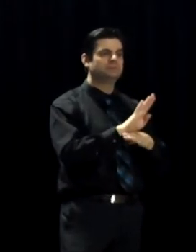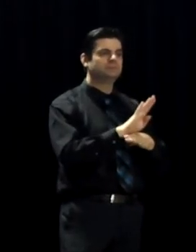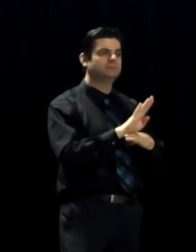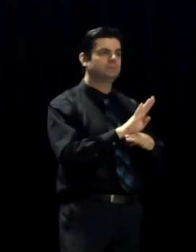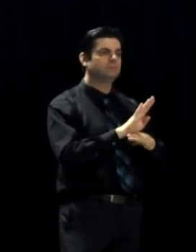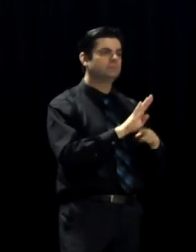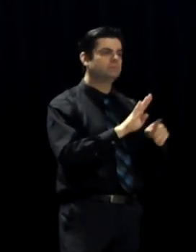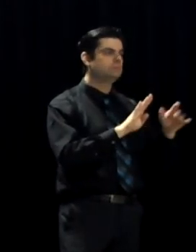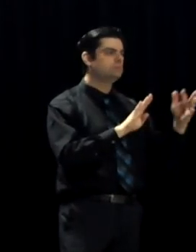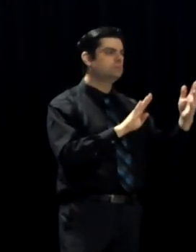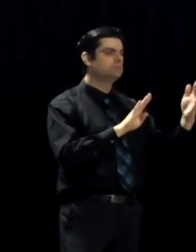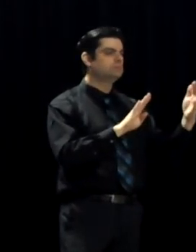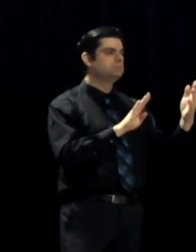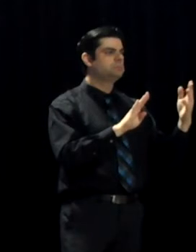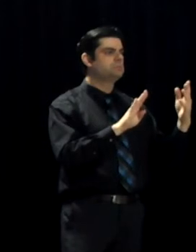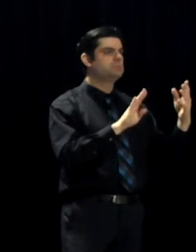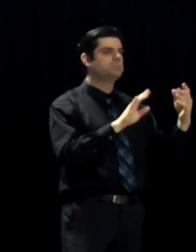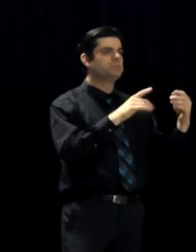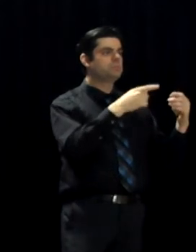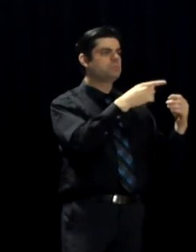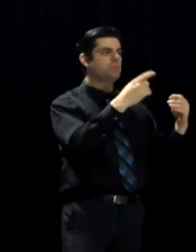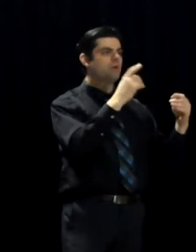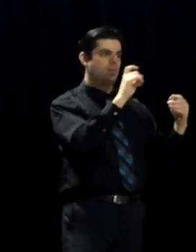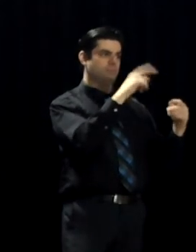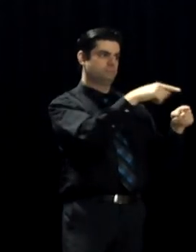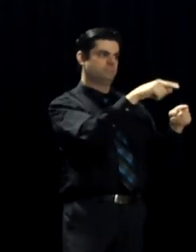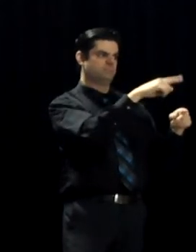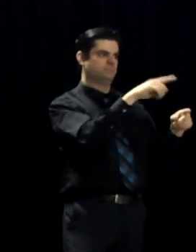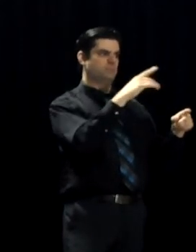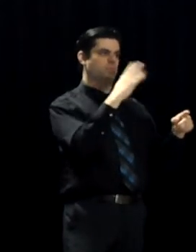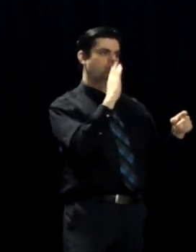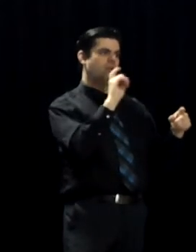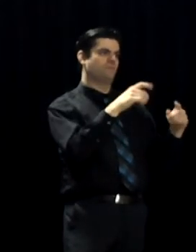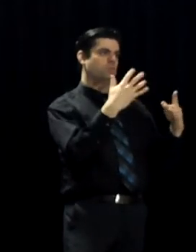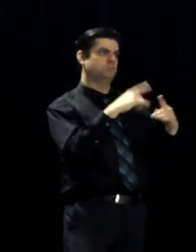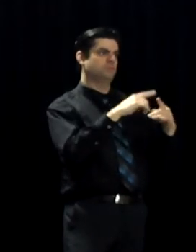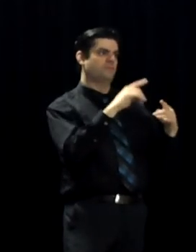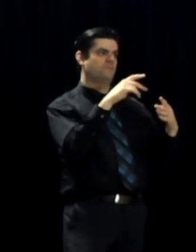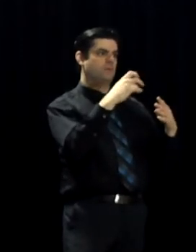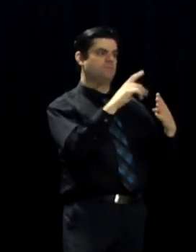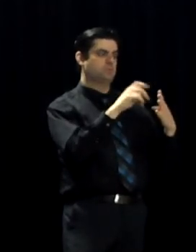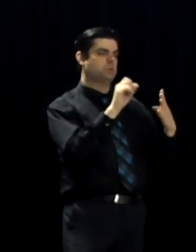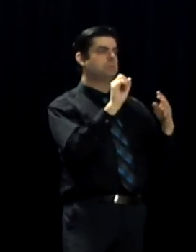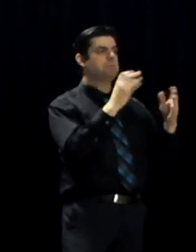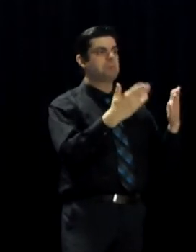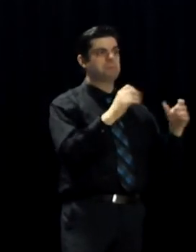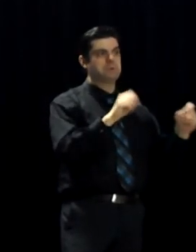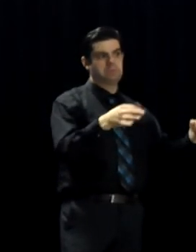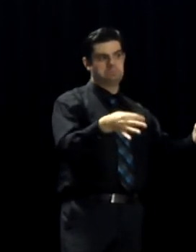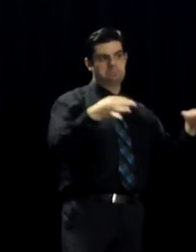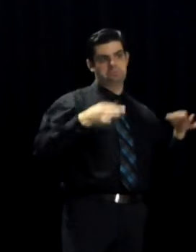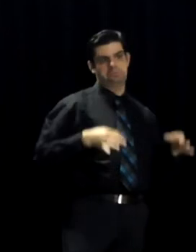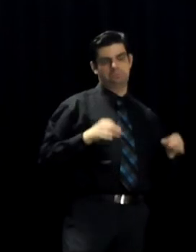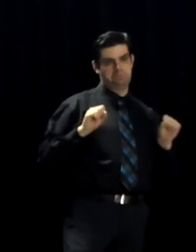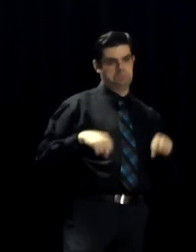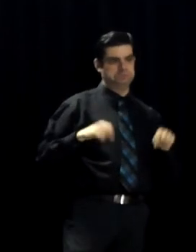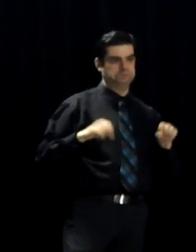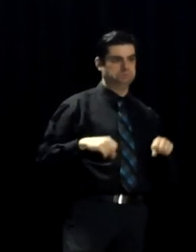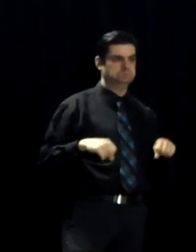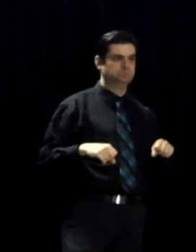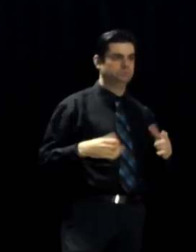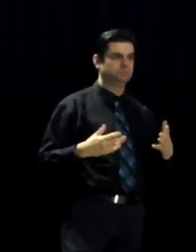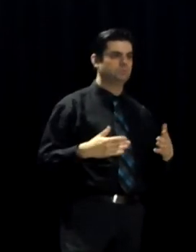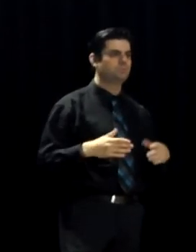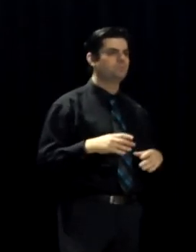You learn a lot in this. In this whole process, it's amazing how much you learn in a week. So I think, to the governor's